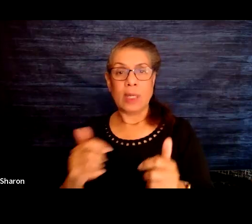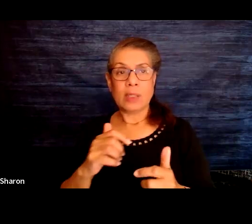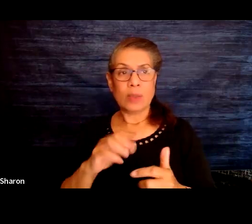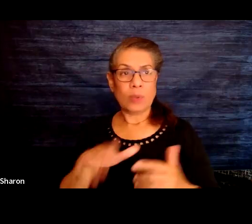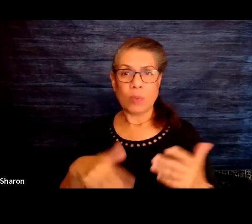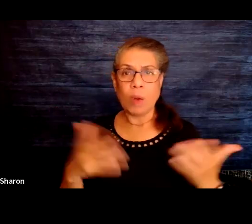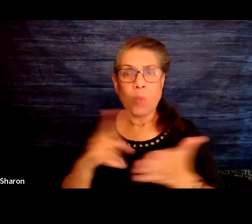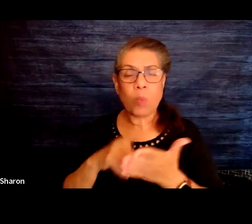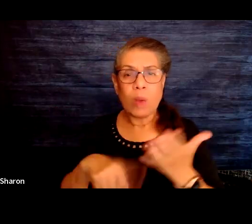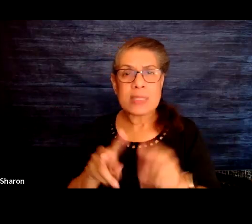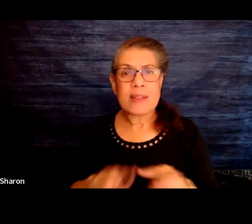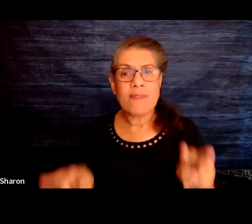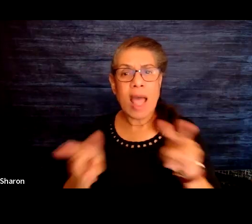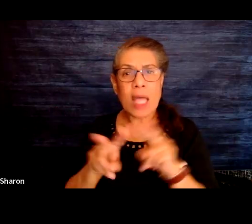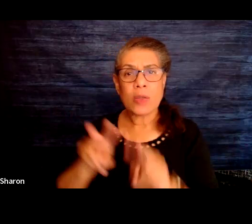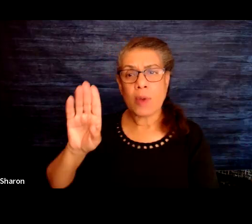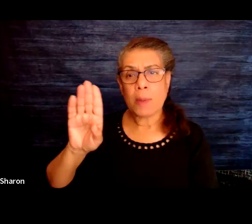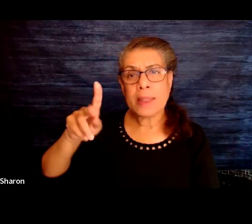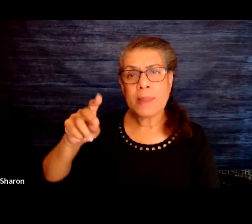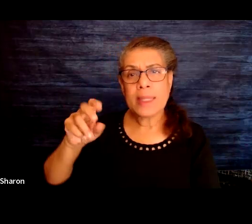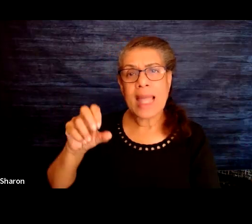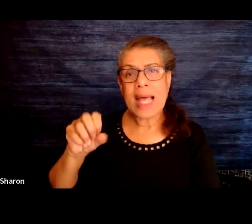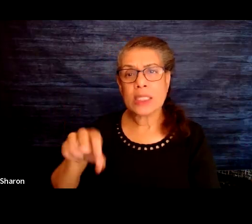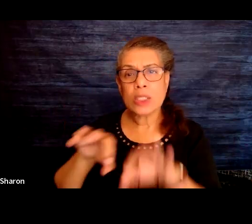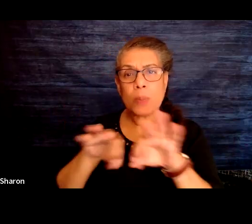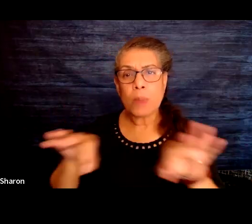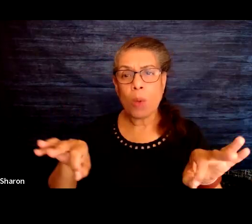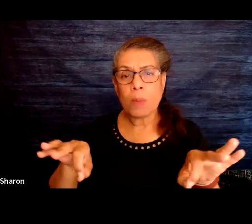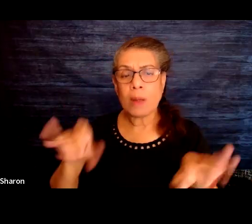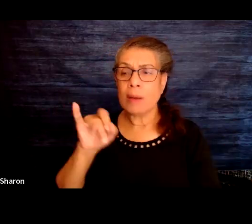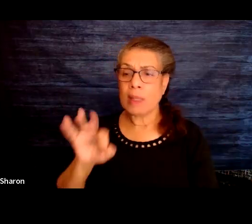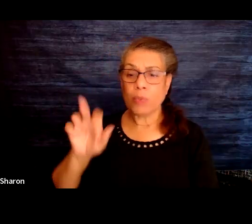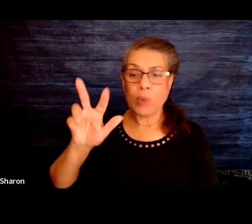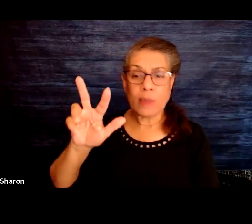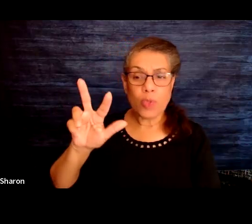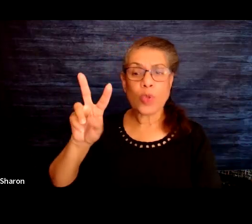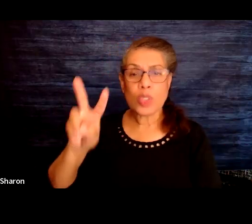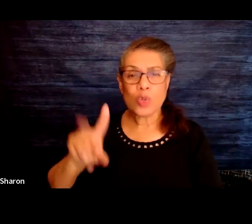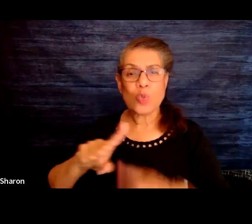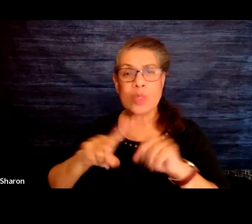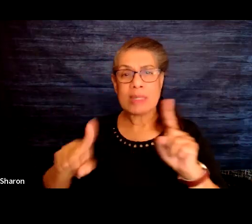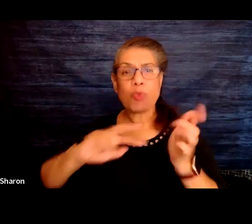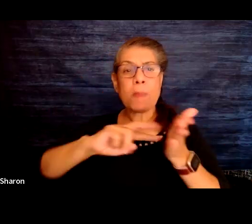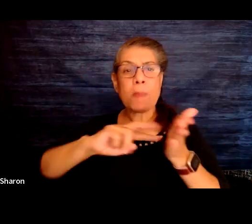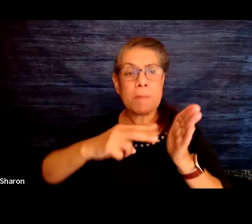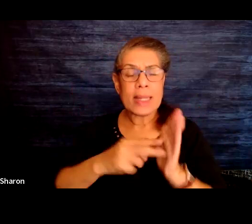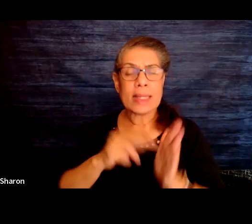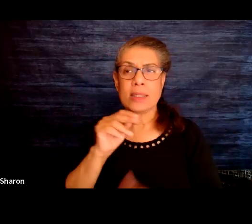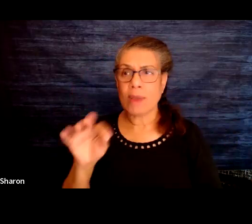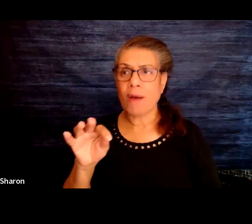us was, well, what's the value of a BPS diploma? If we've got 32 definitions of what it means to